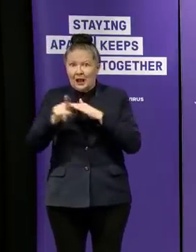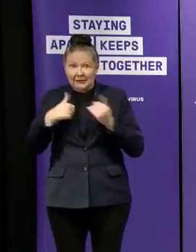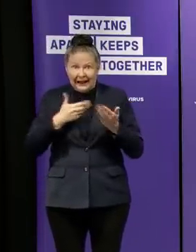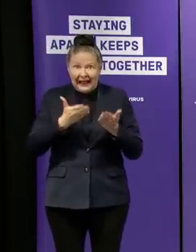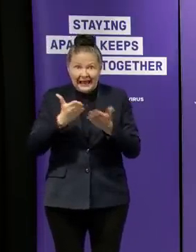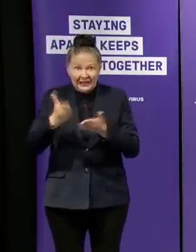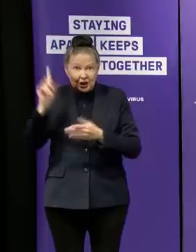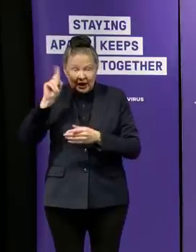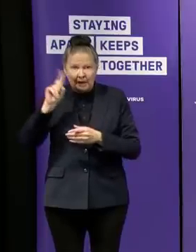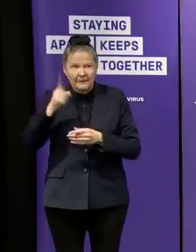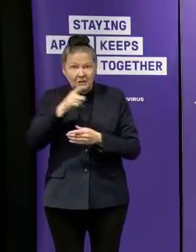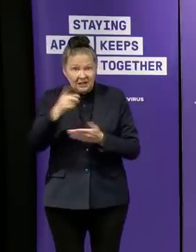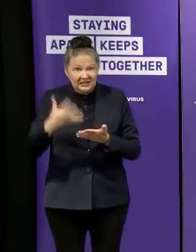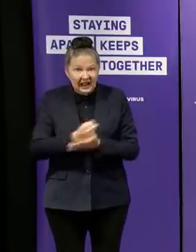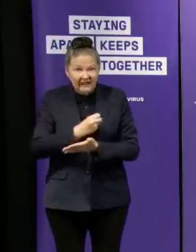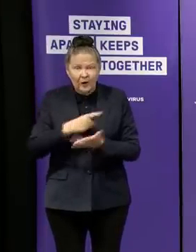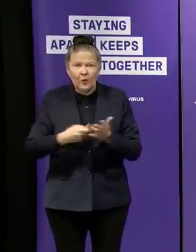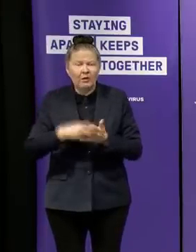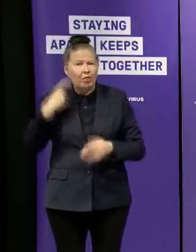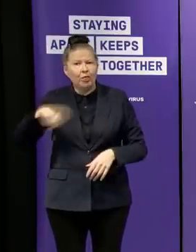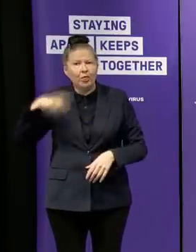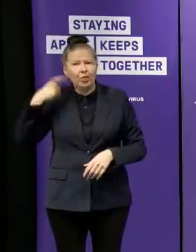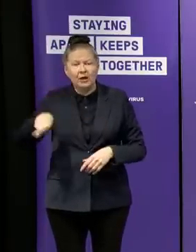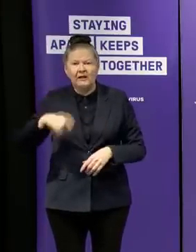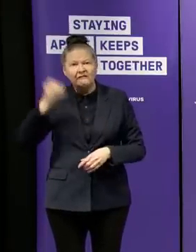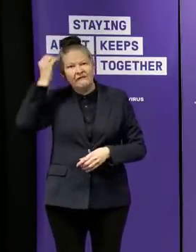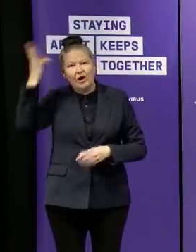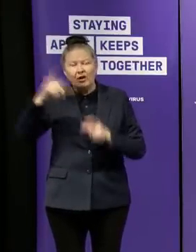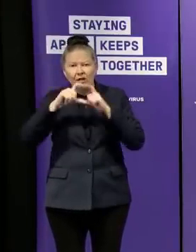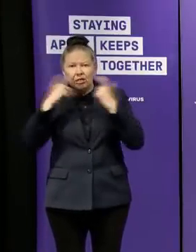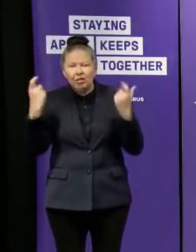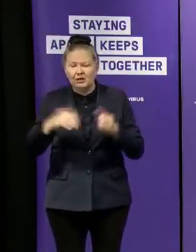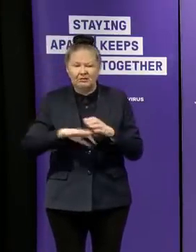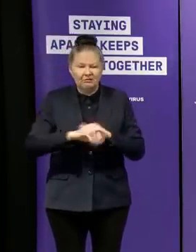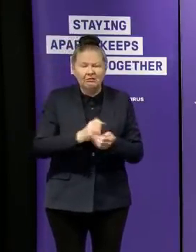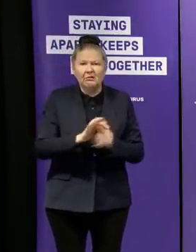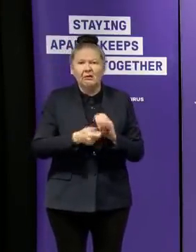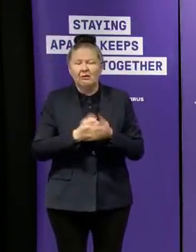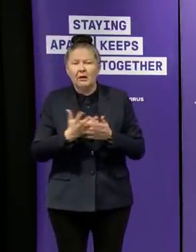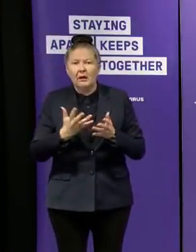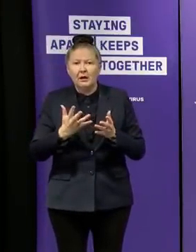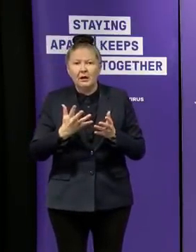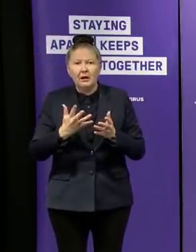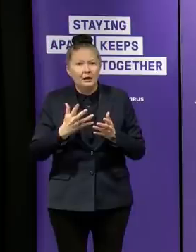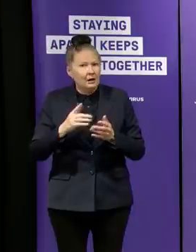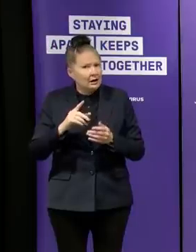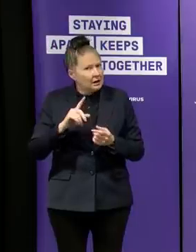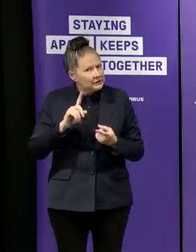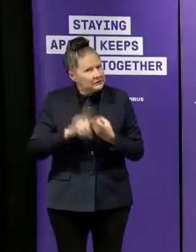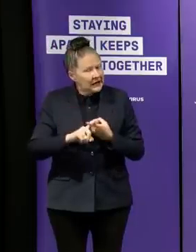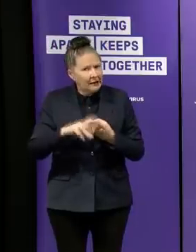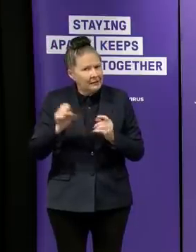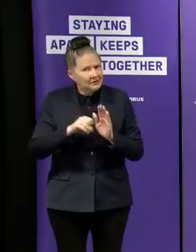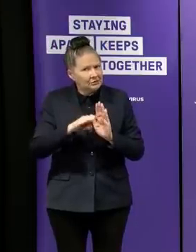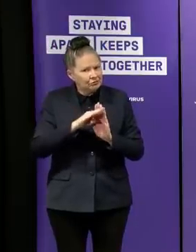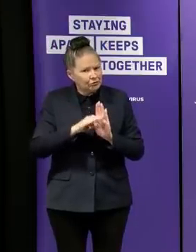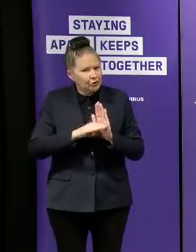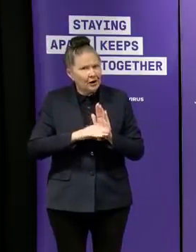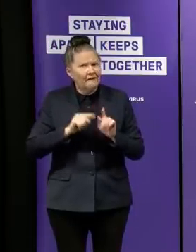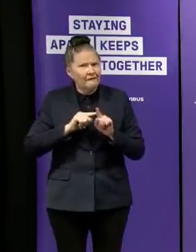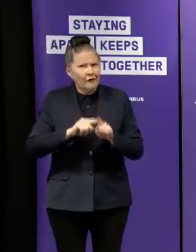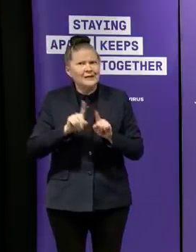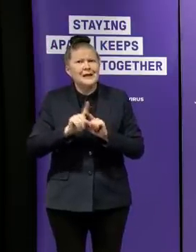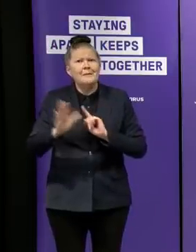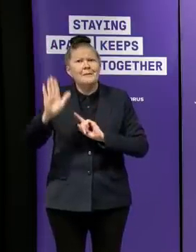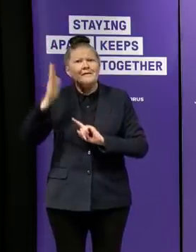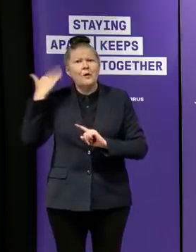safely? Do we do it in a COVID-safe way? Do we wear our masks? Do we follow the rules? They're changed rules, but they're rules that are still, they're no less important than those